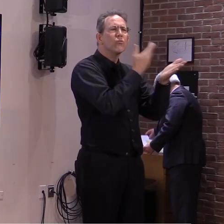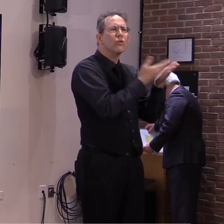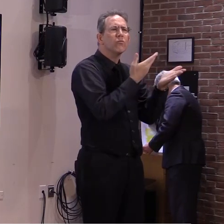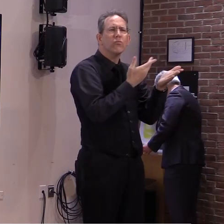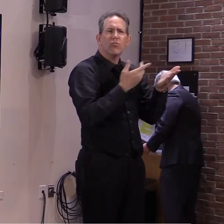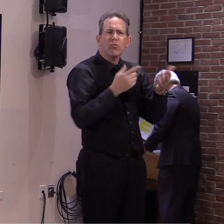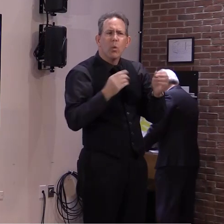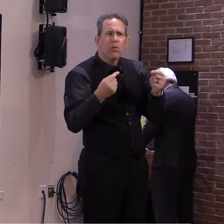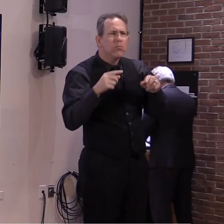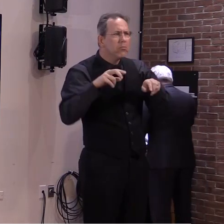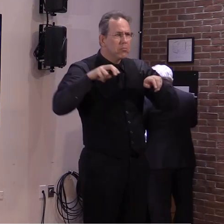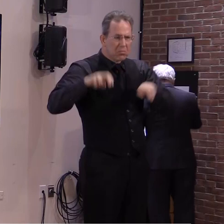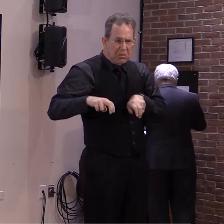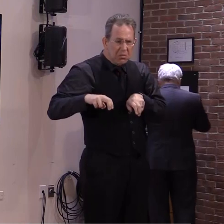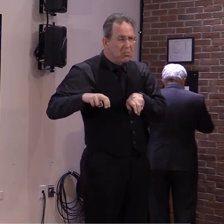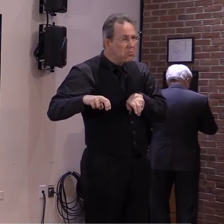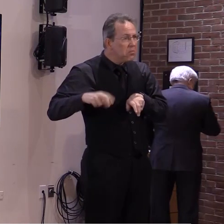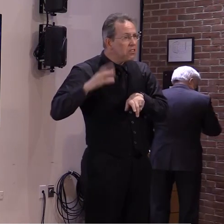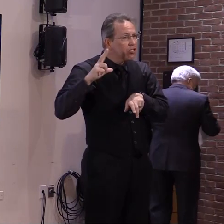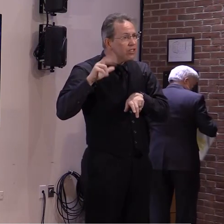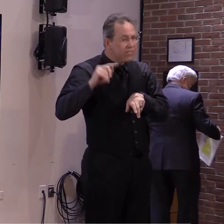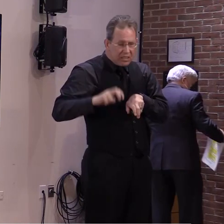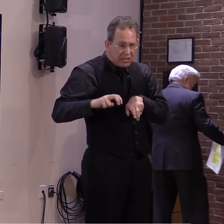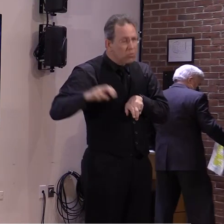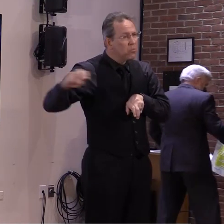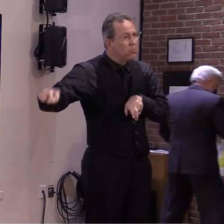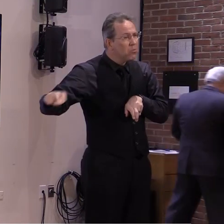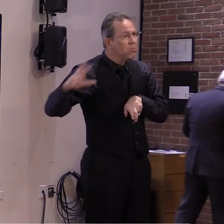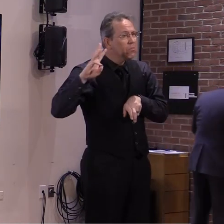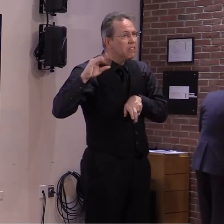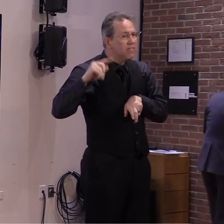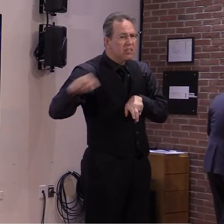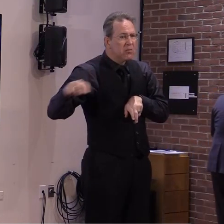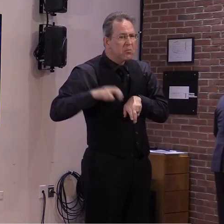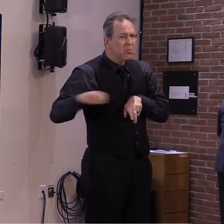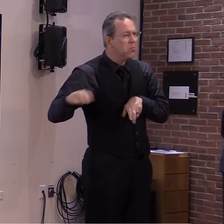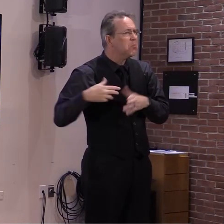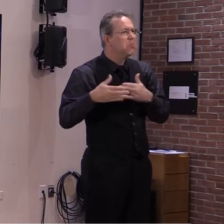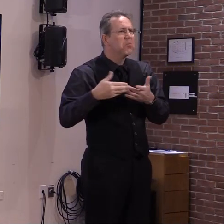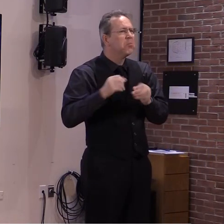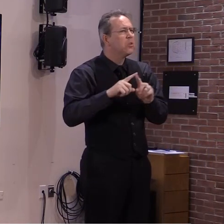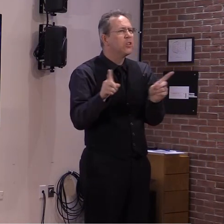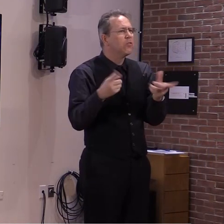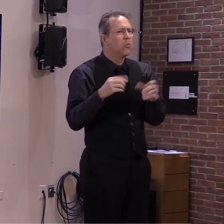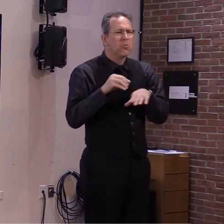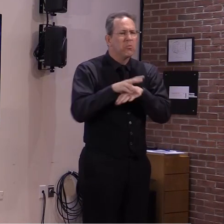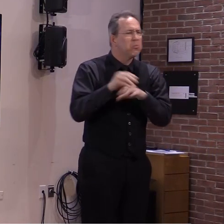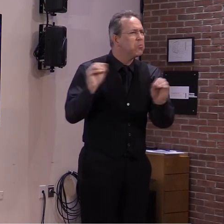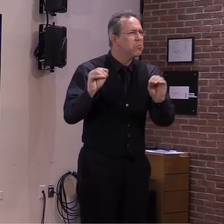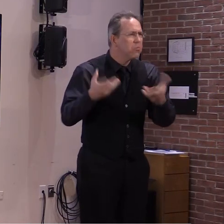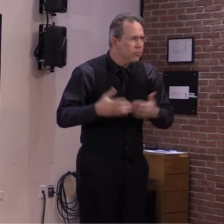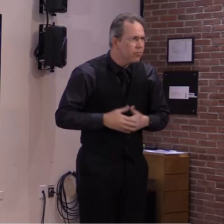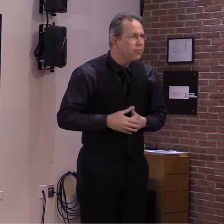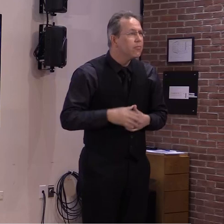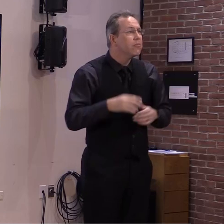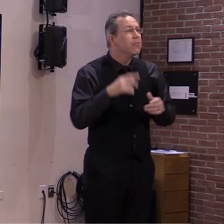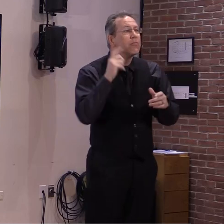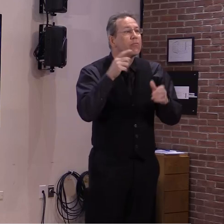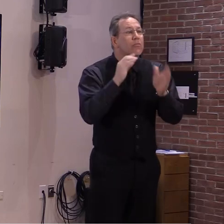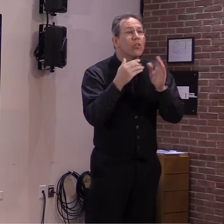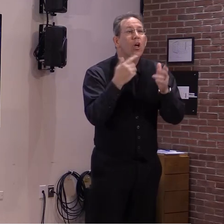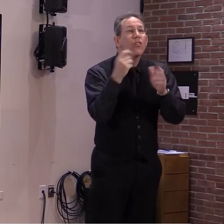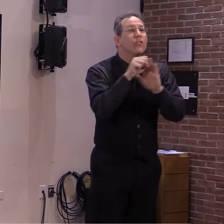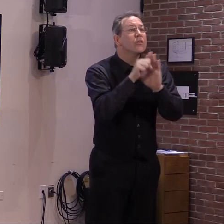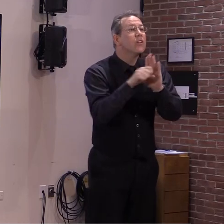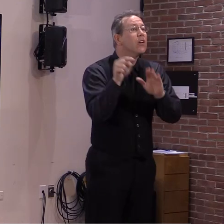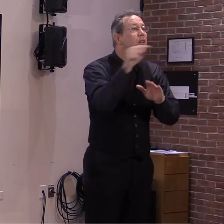6 feet as a mitigation strategy in schools. We also know that Europe and other New England states have been operating safely with a 3-foot standard for